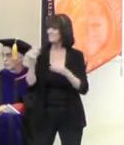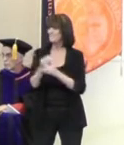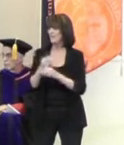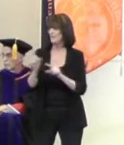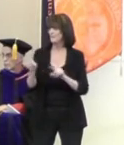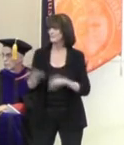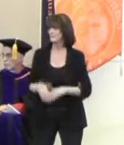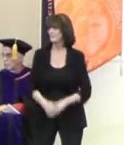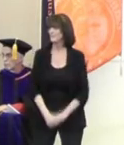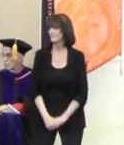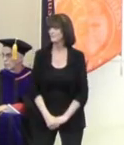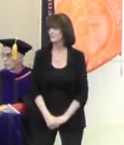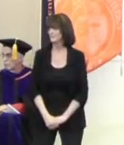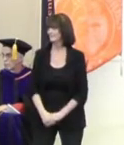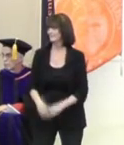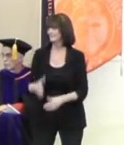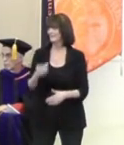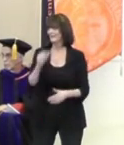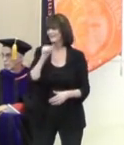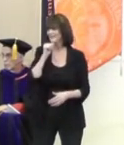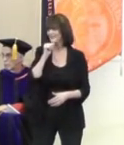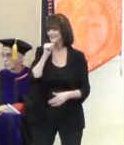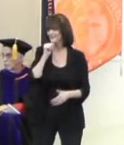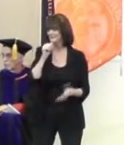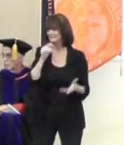test. And I didn't do,